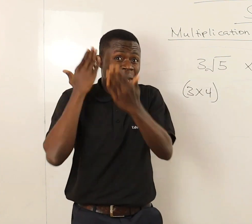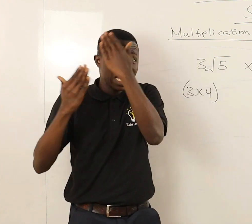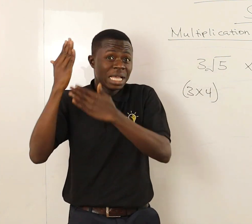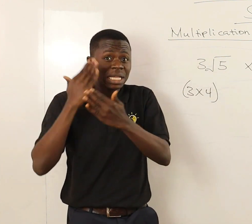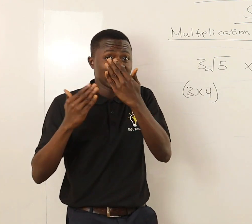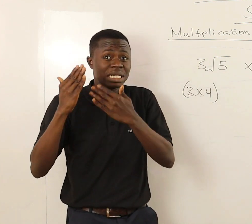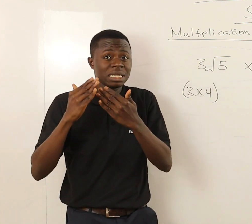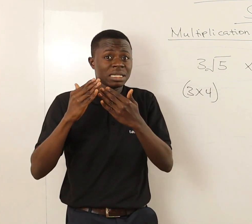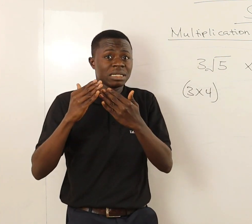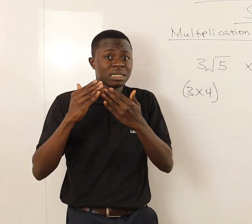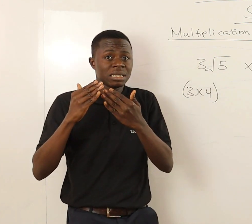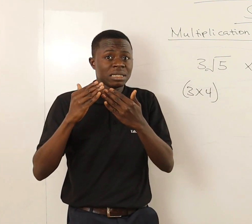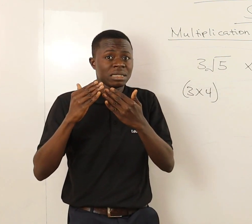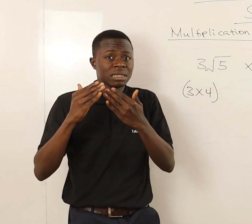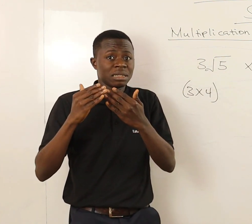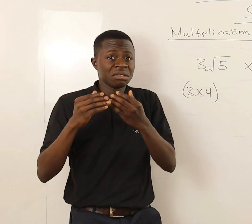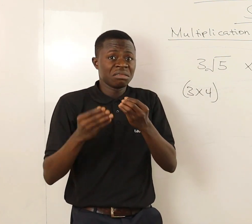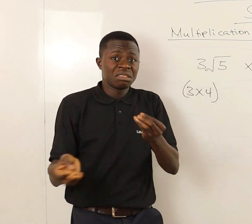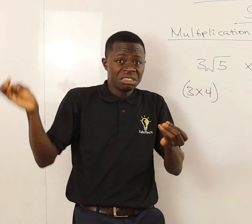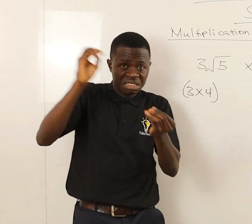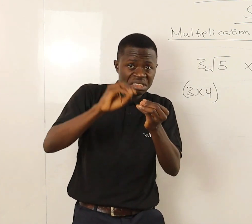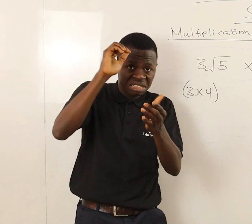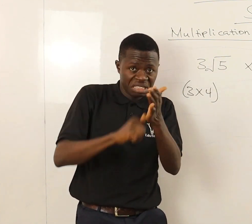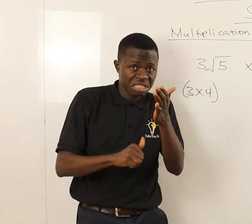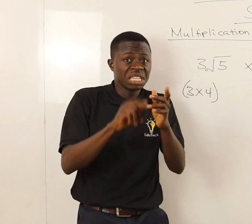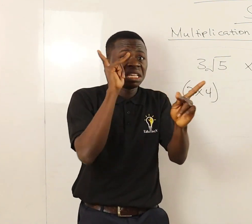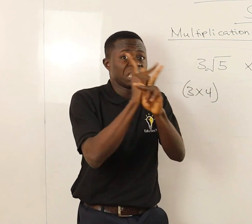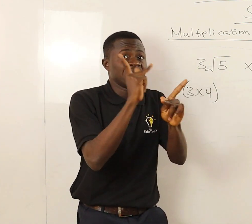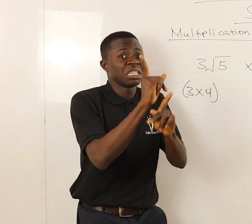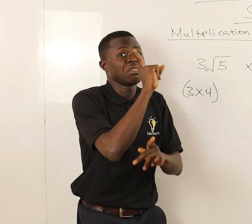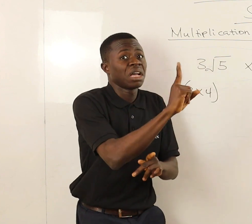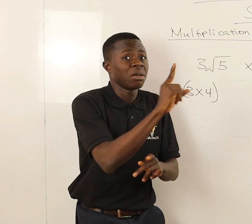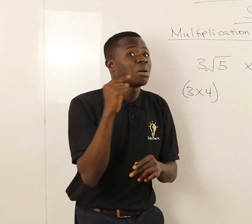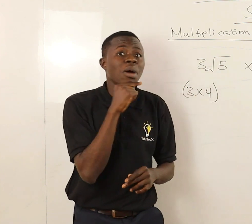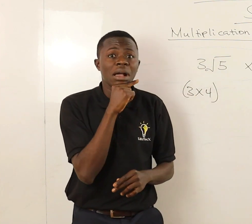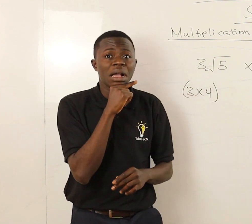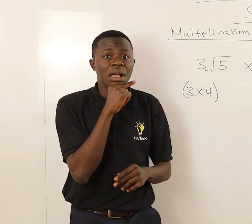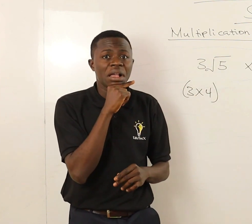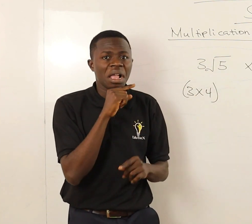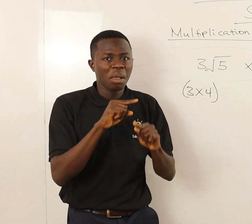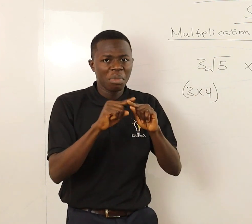2, and we can multiply them. So we are actually going to multiply them.